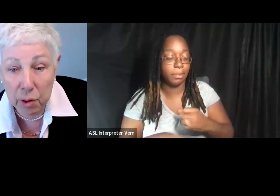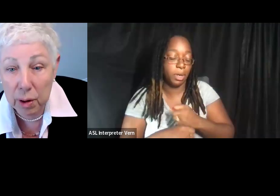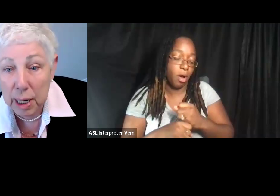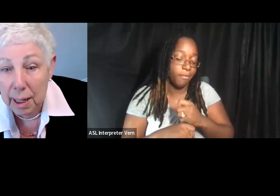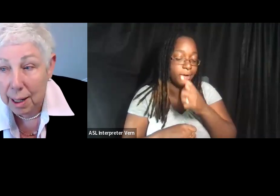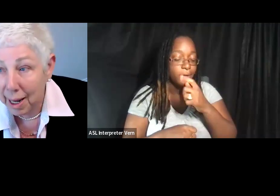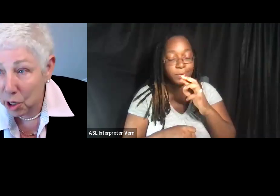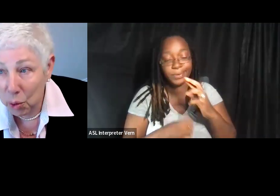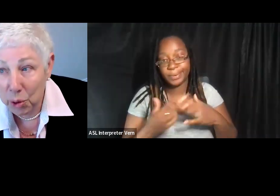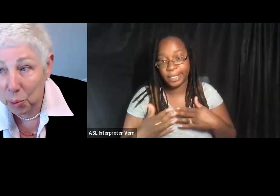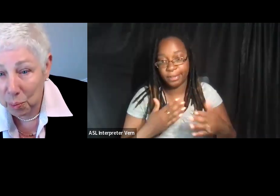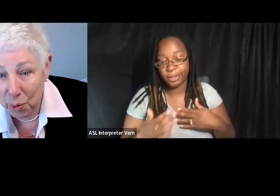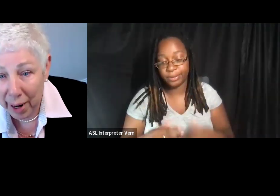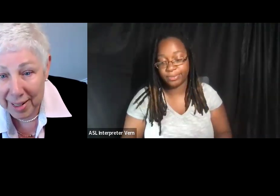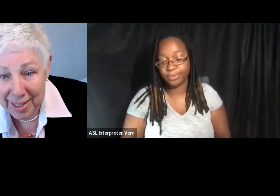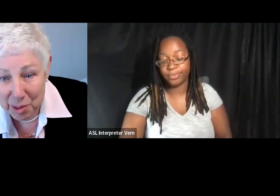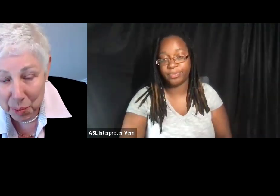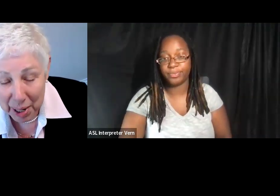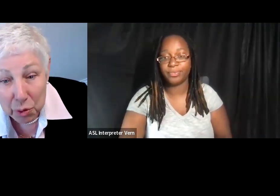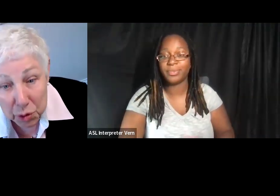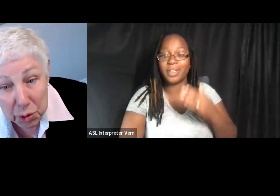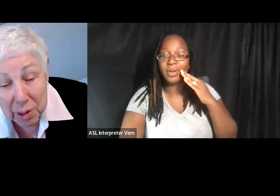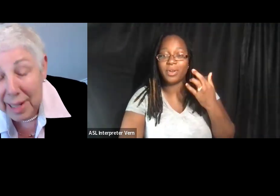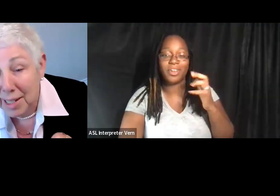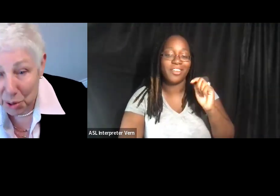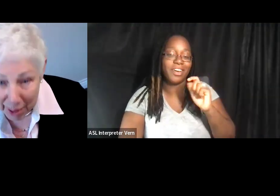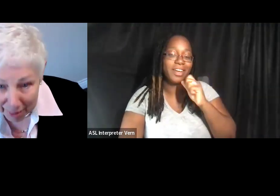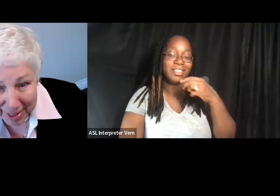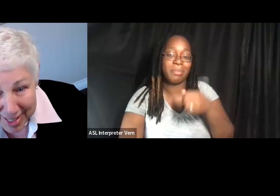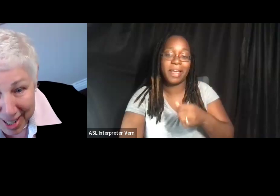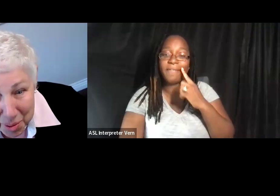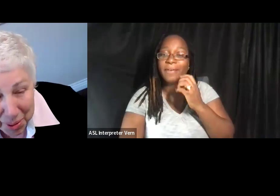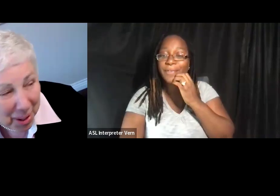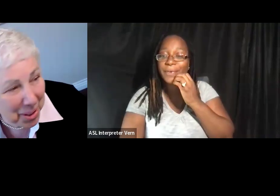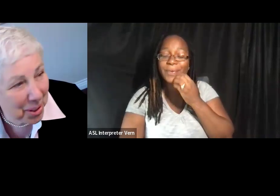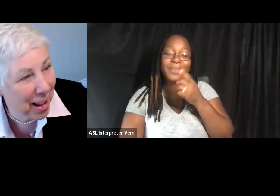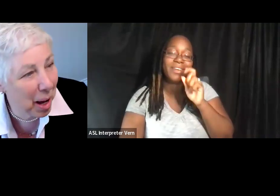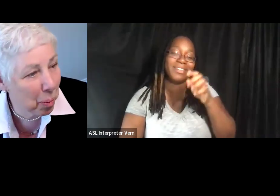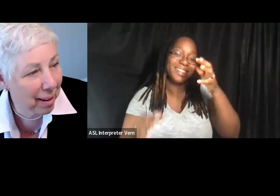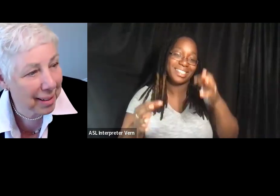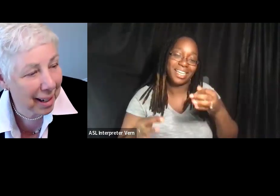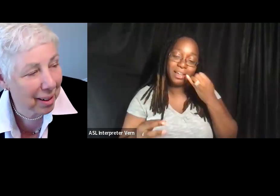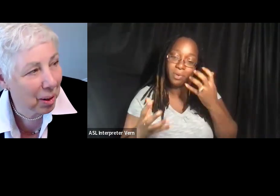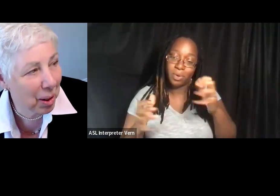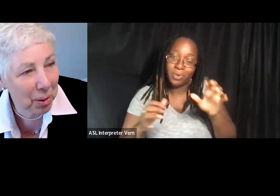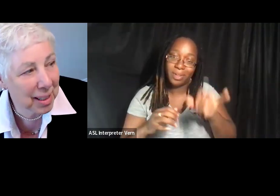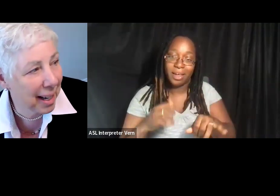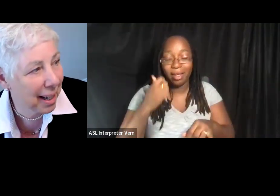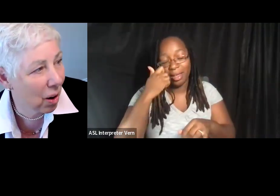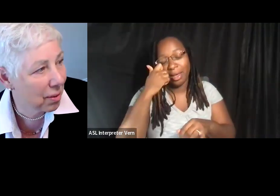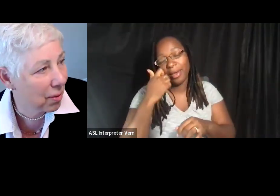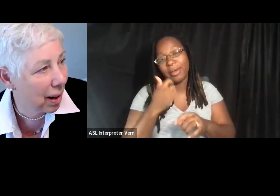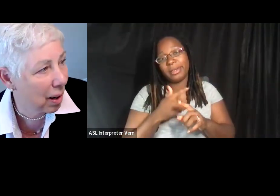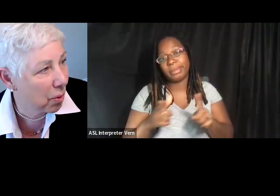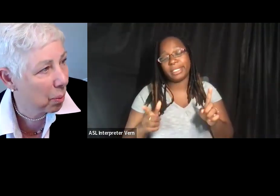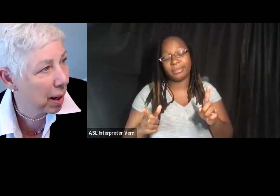lunch, whatever. I know your grant doesn't pay for food, so you have to decide whether or not you do that, but to take